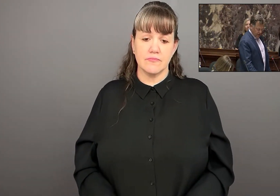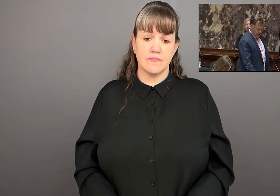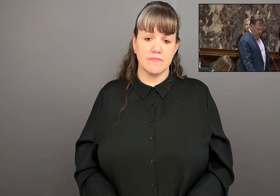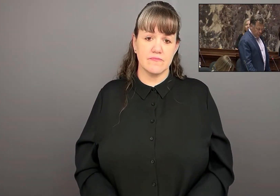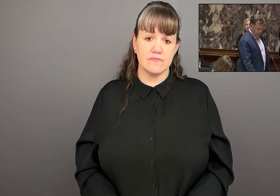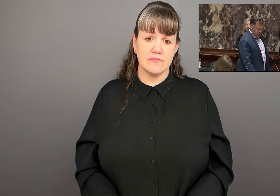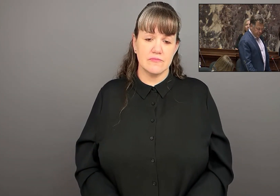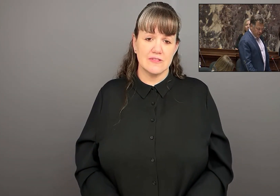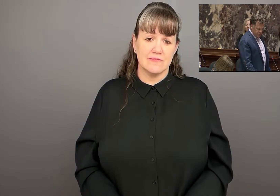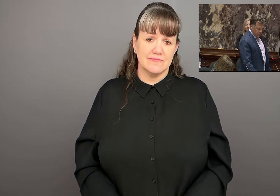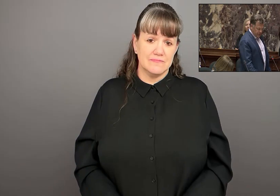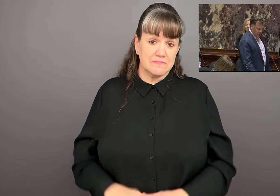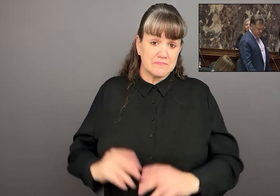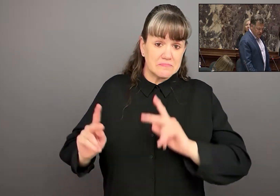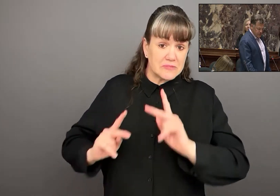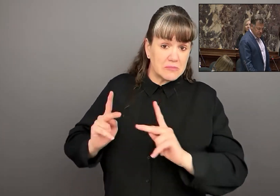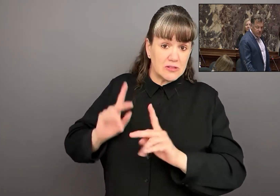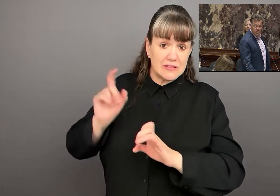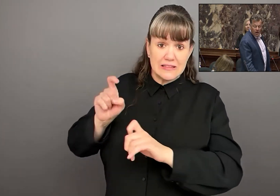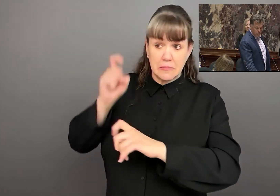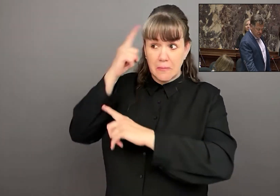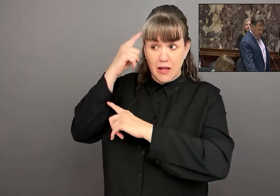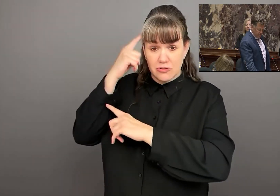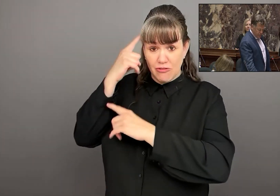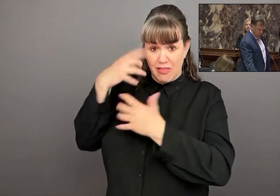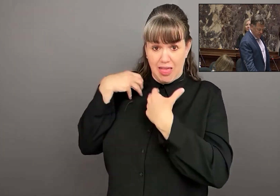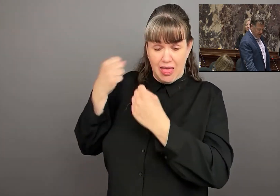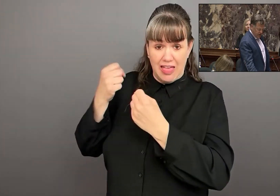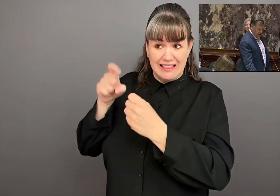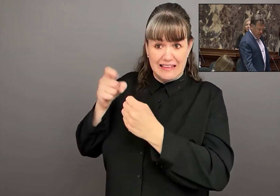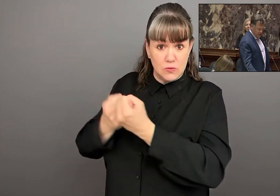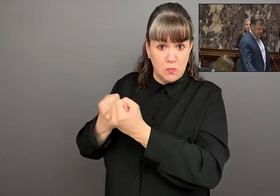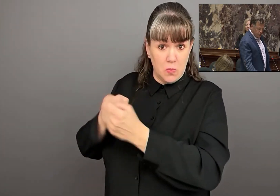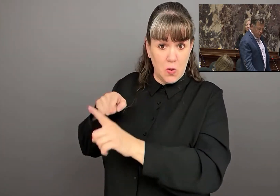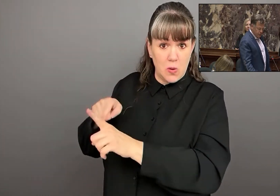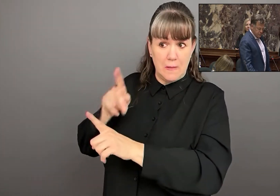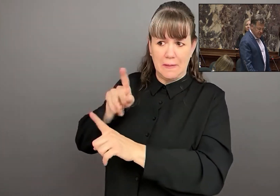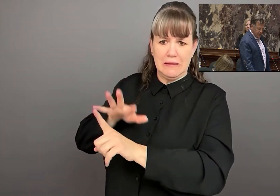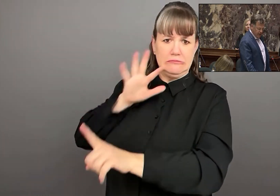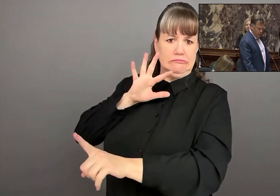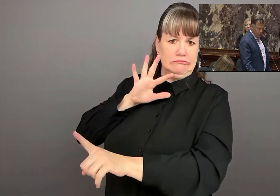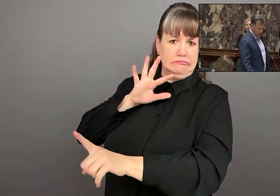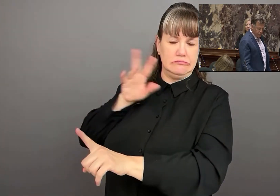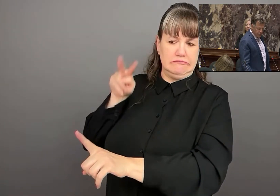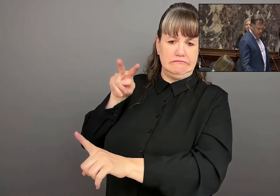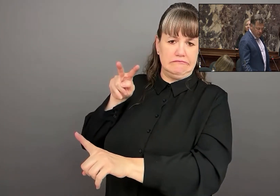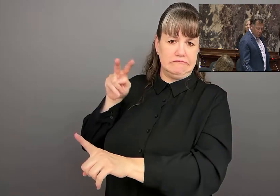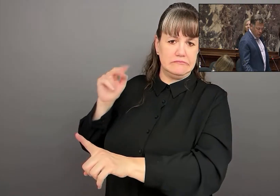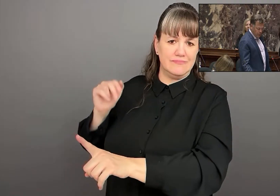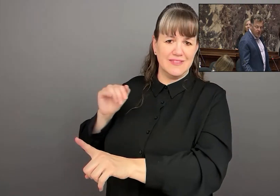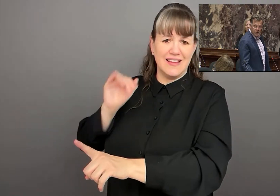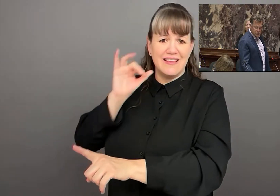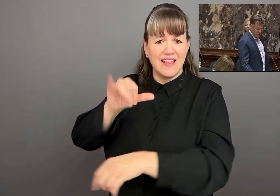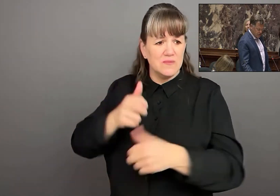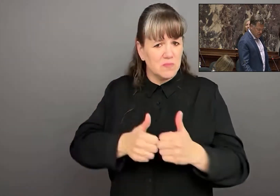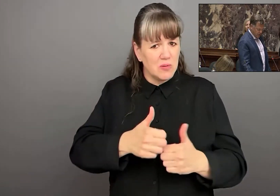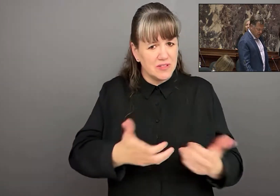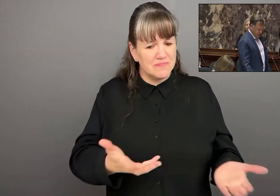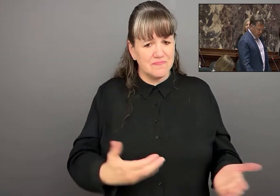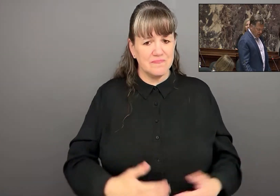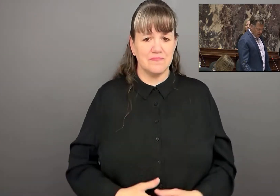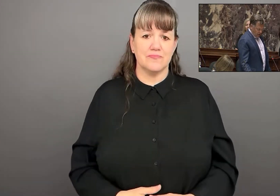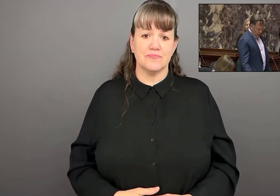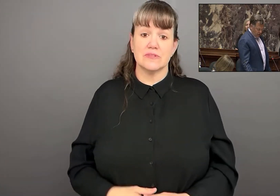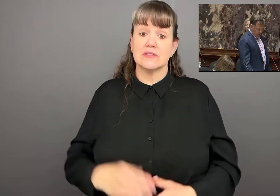province. People experiencing mental health challenges are not receiving the support they need and are discouraged from seeking help out of fear of repercussion and